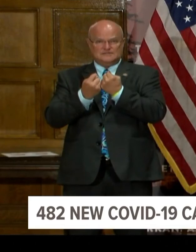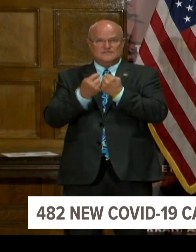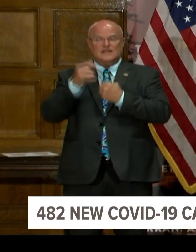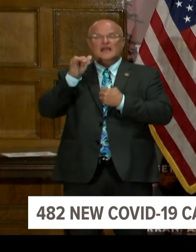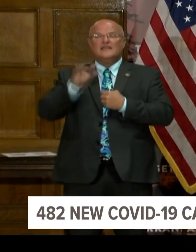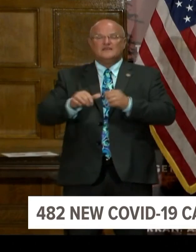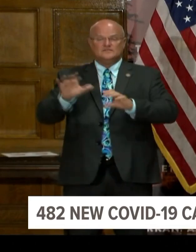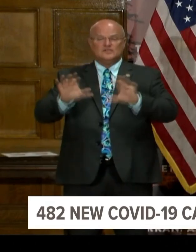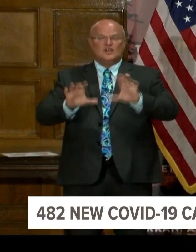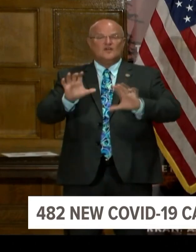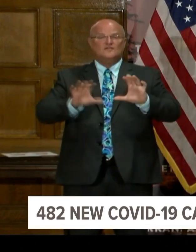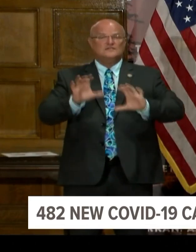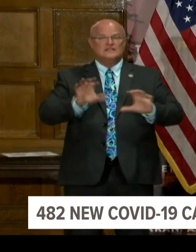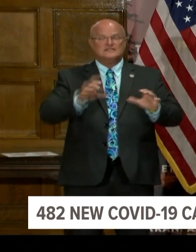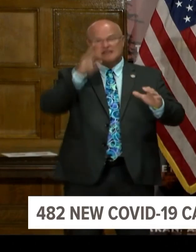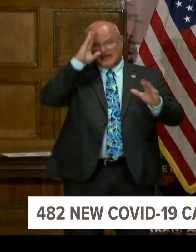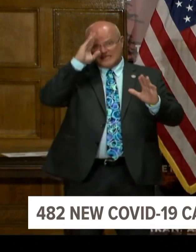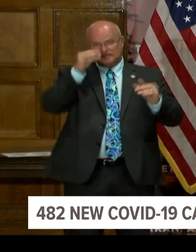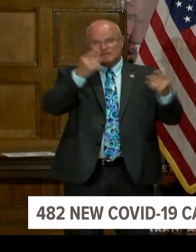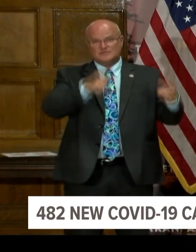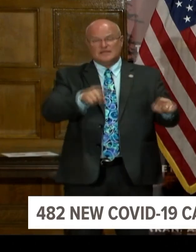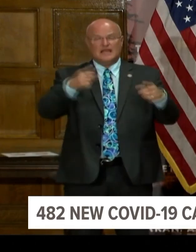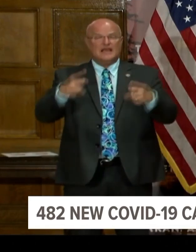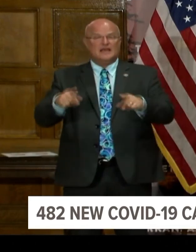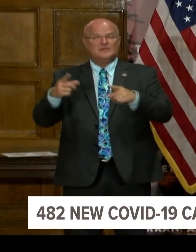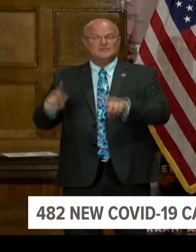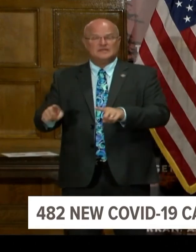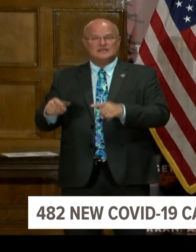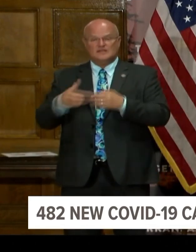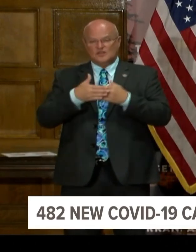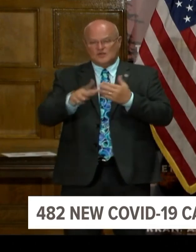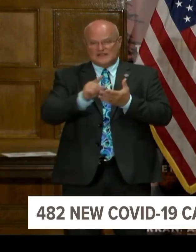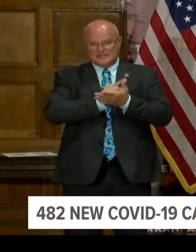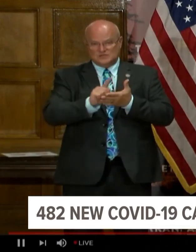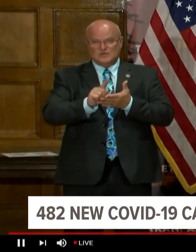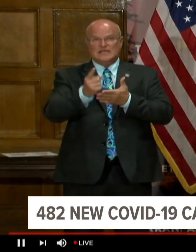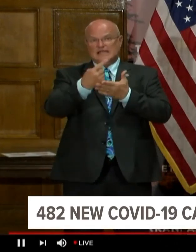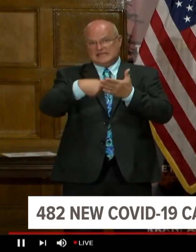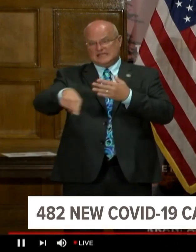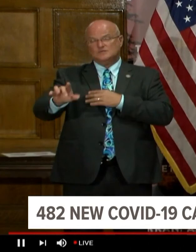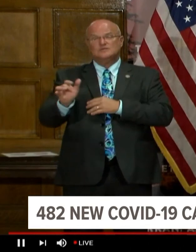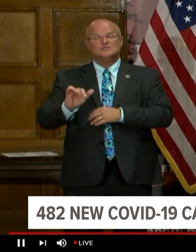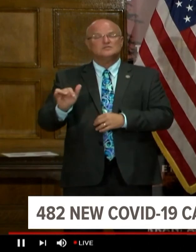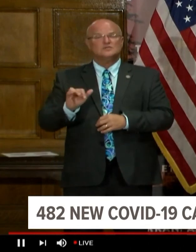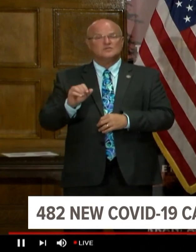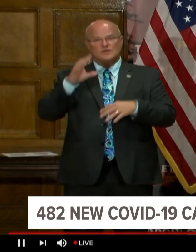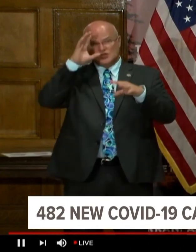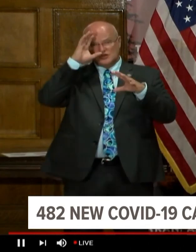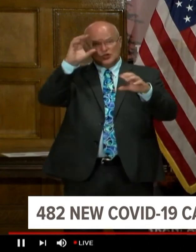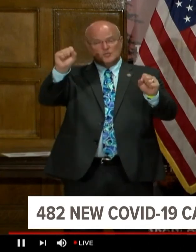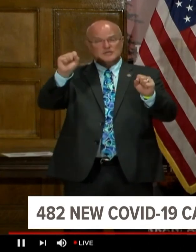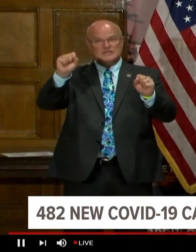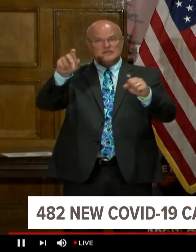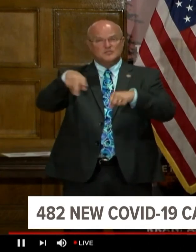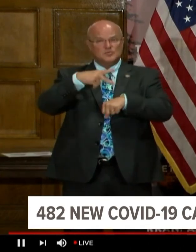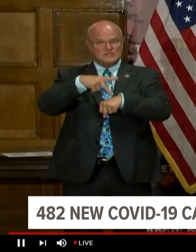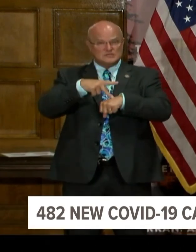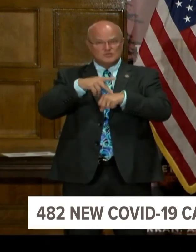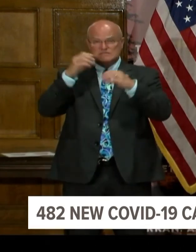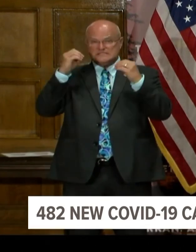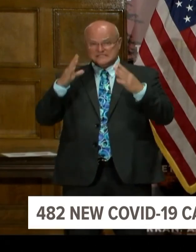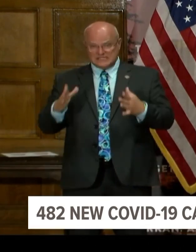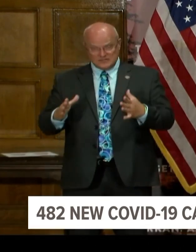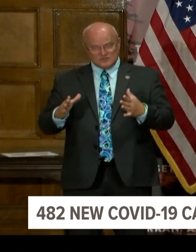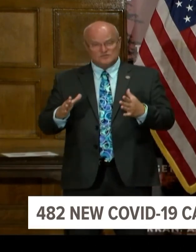are conversations that I expect are going to be happening the rest of this week and into next week as superintendents, principals, and